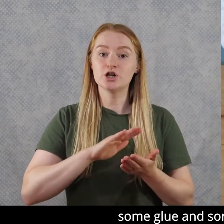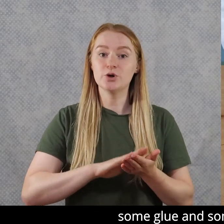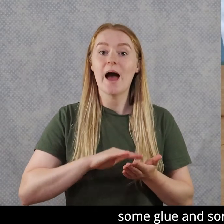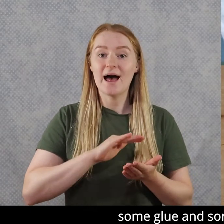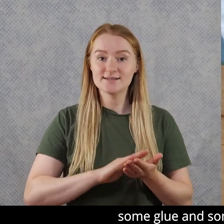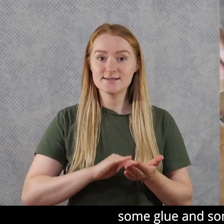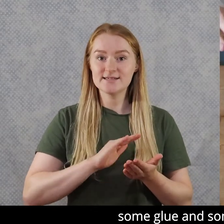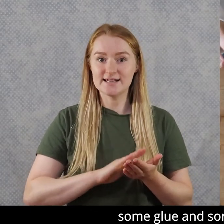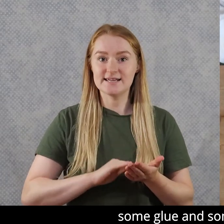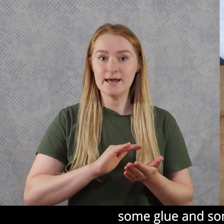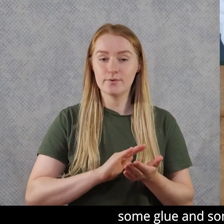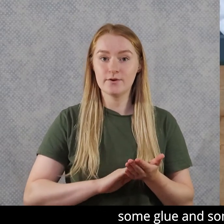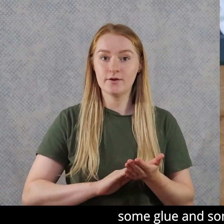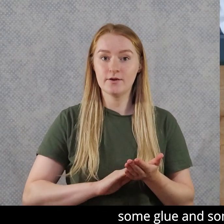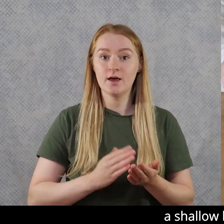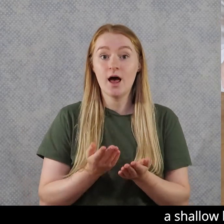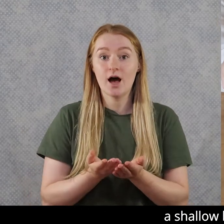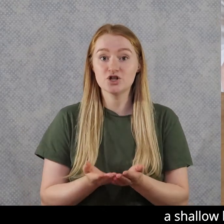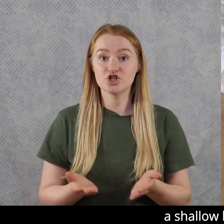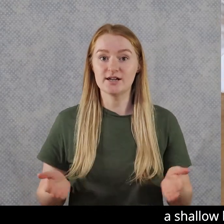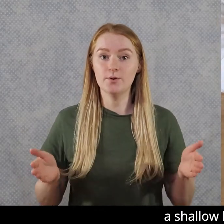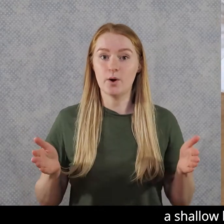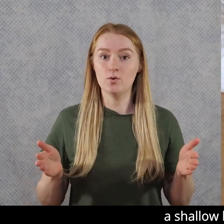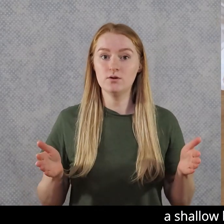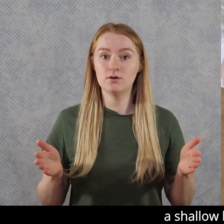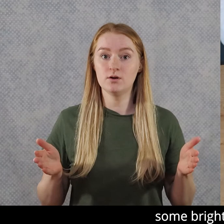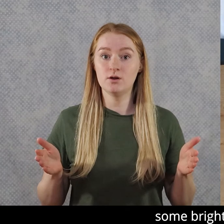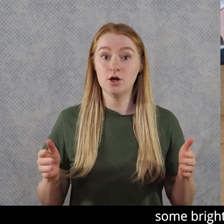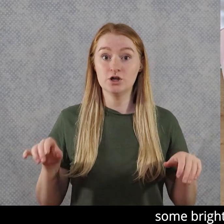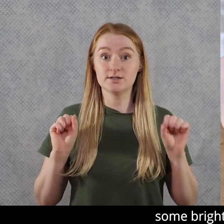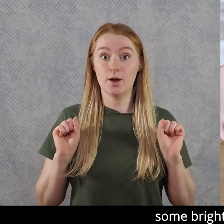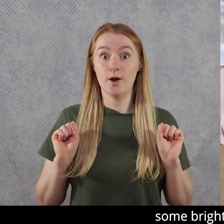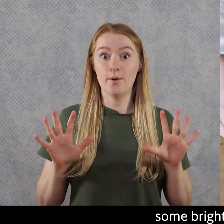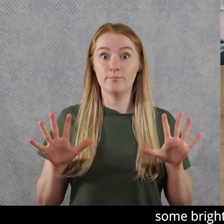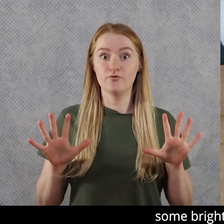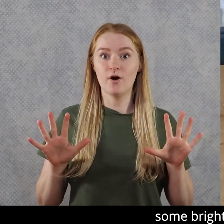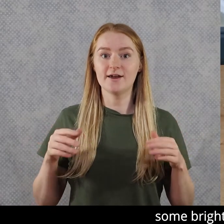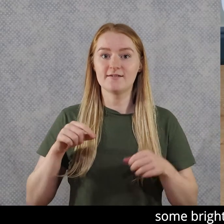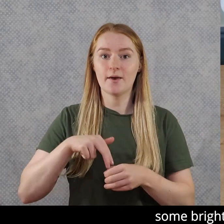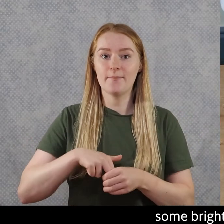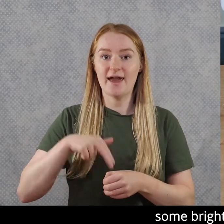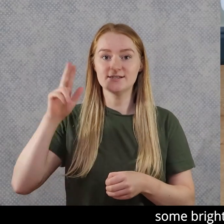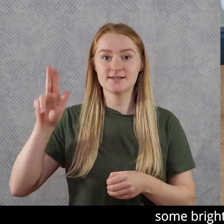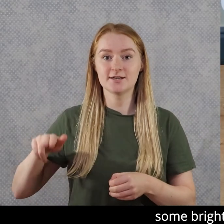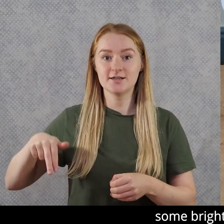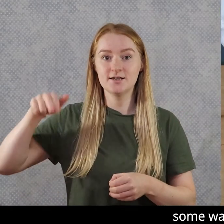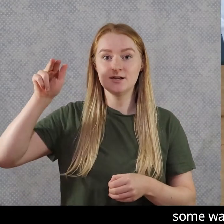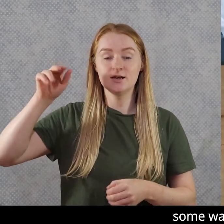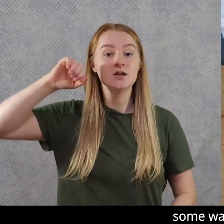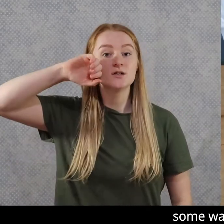some glue and some sellotape, a shallow bowl, some bright